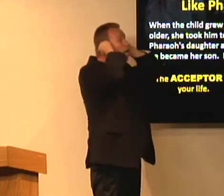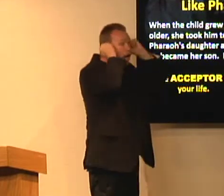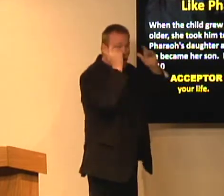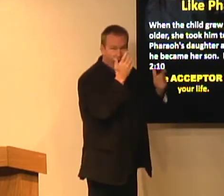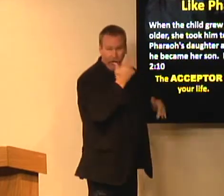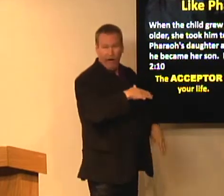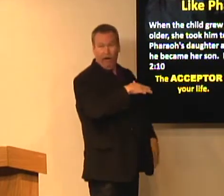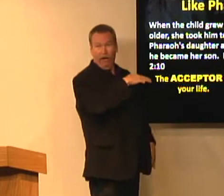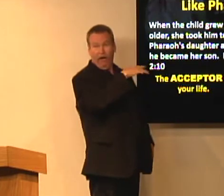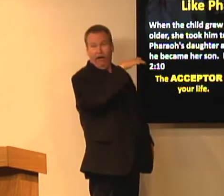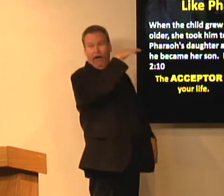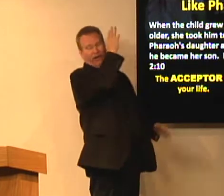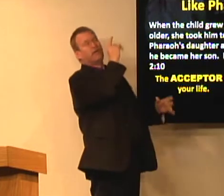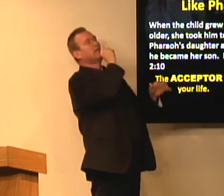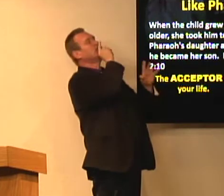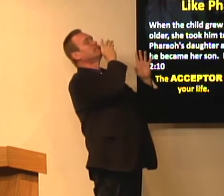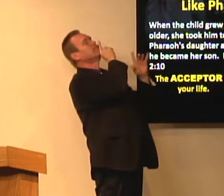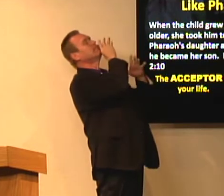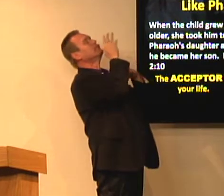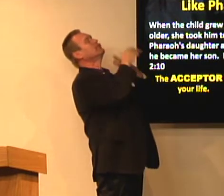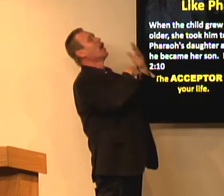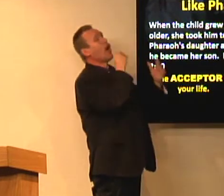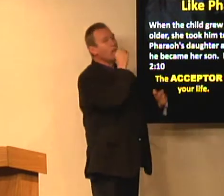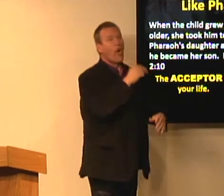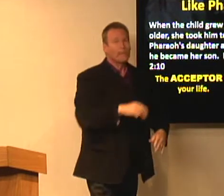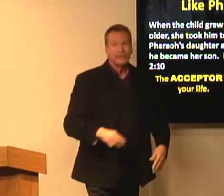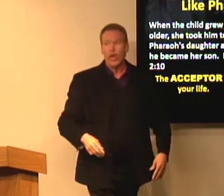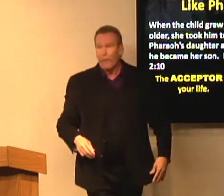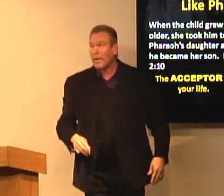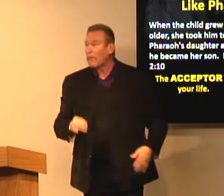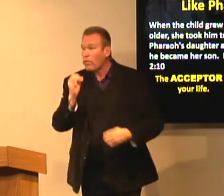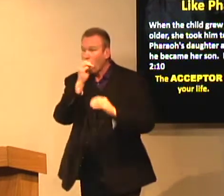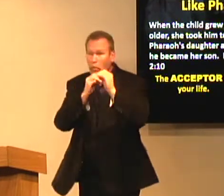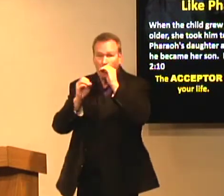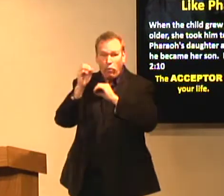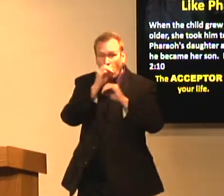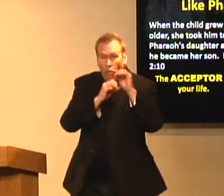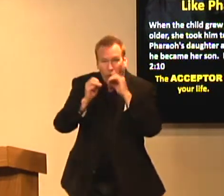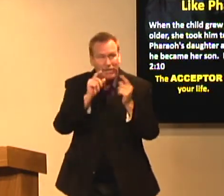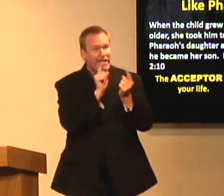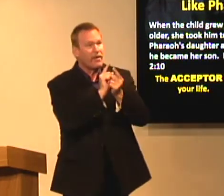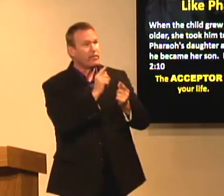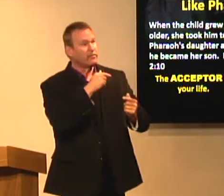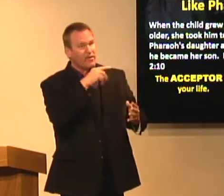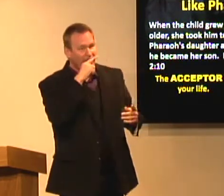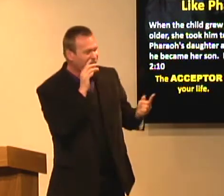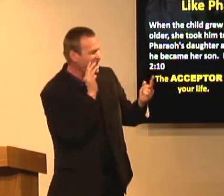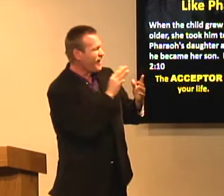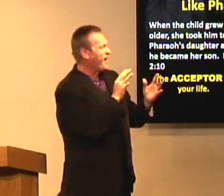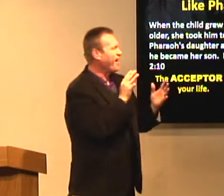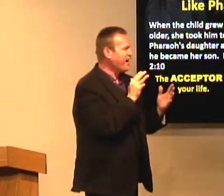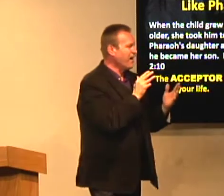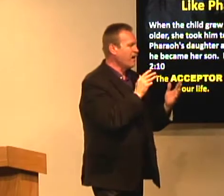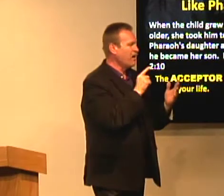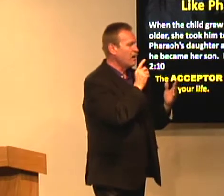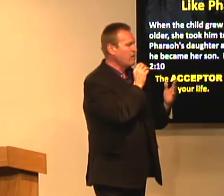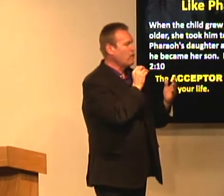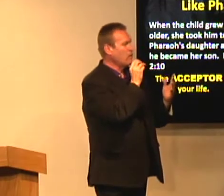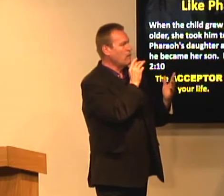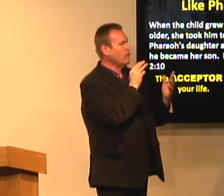them. It's as if they wanted to control their mouths and their ears and their everything, so that they would go out moving their mouths and be all oral when they spoke with people,